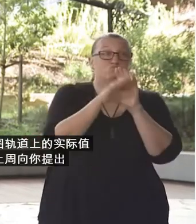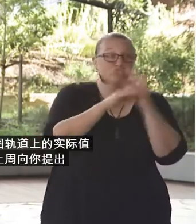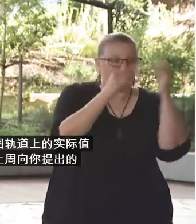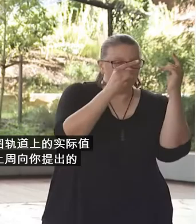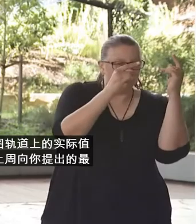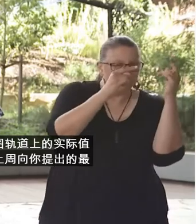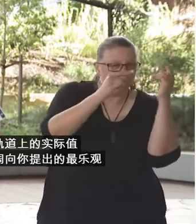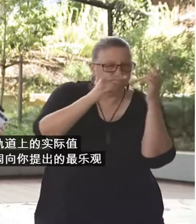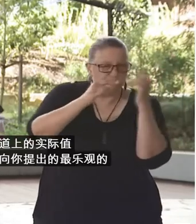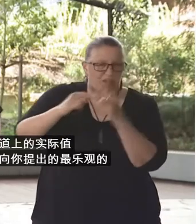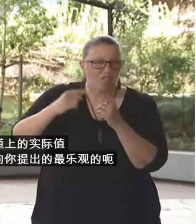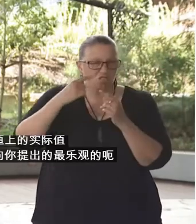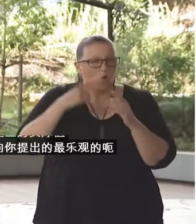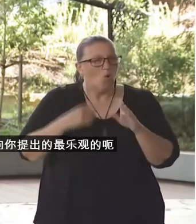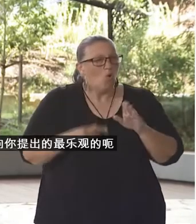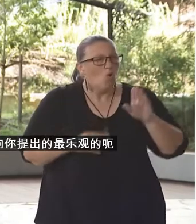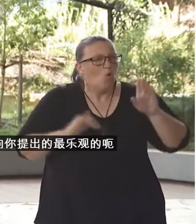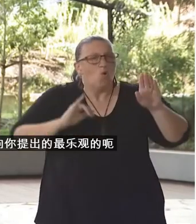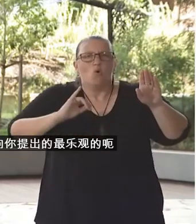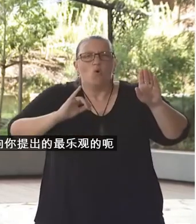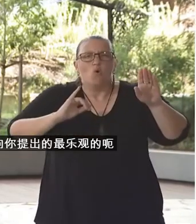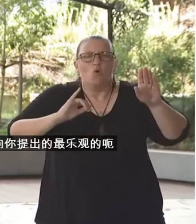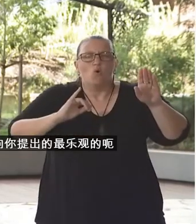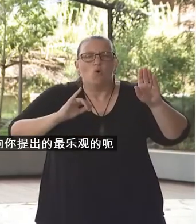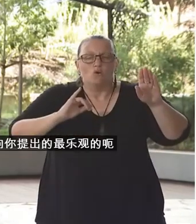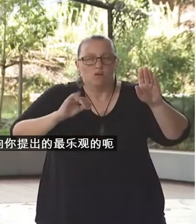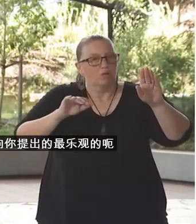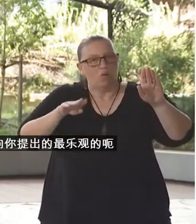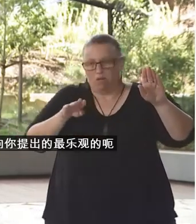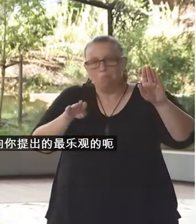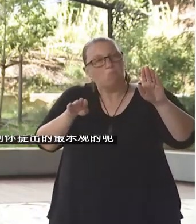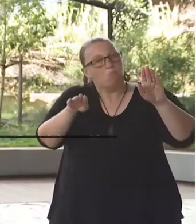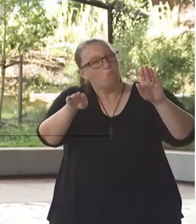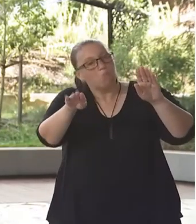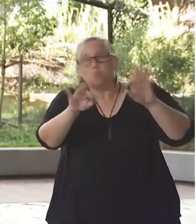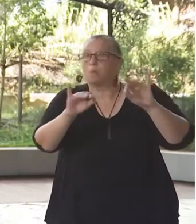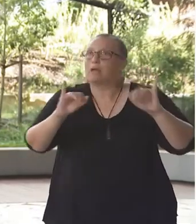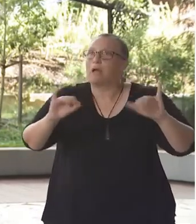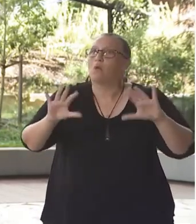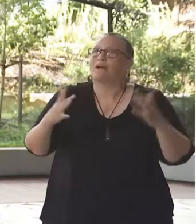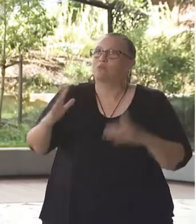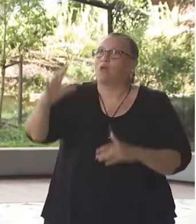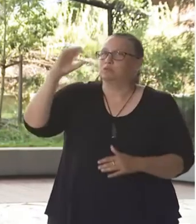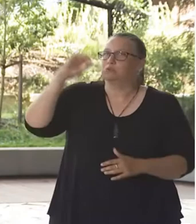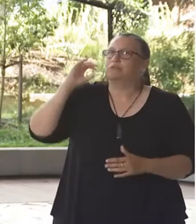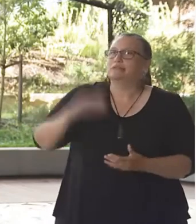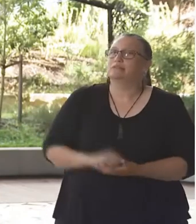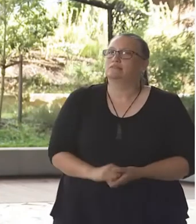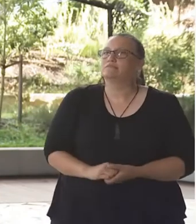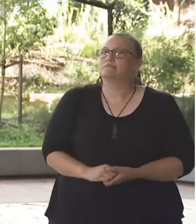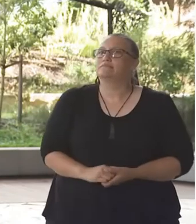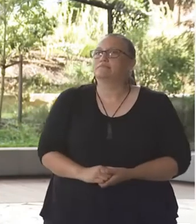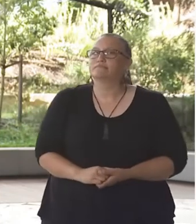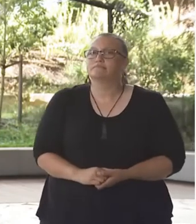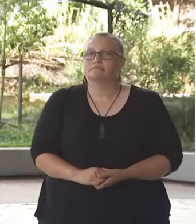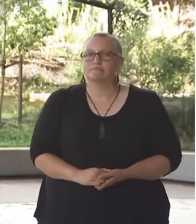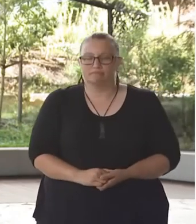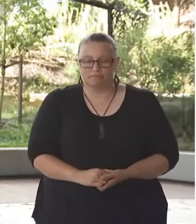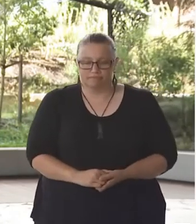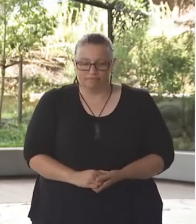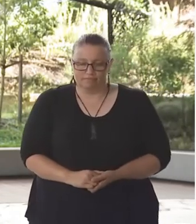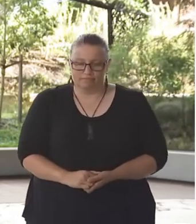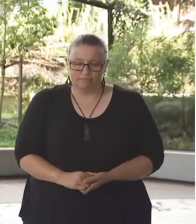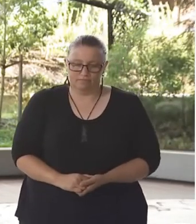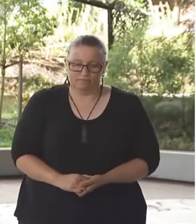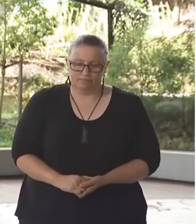the most optimistic prediction that we presented to you last week. I want to be clear, though, about